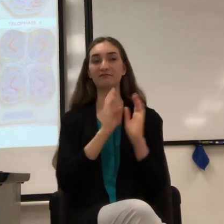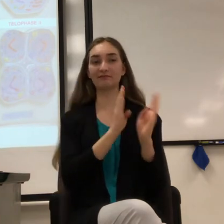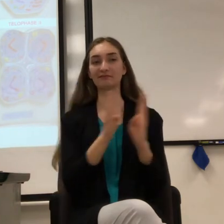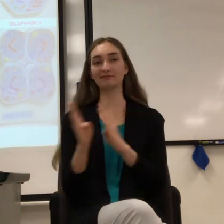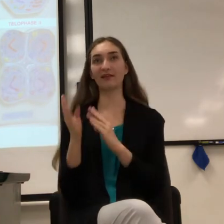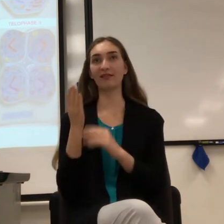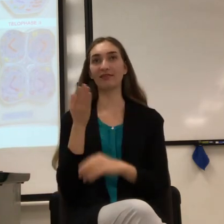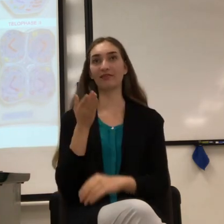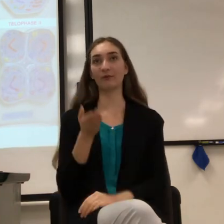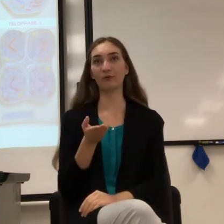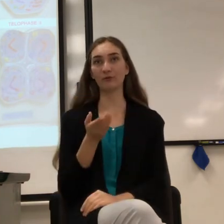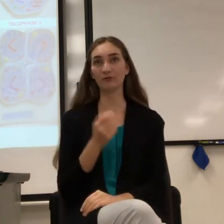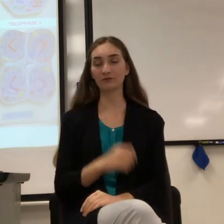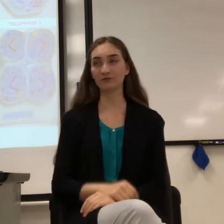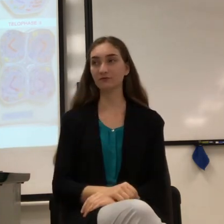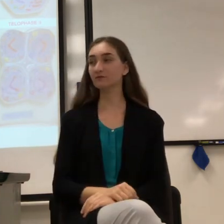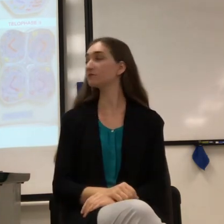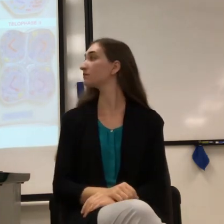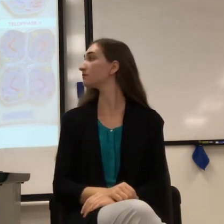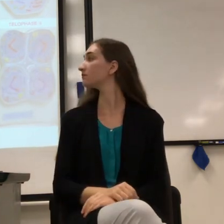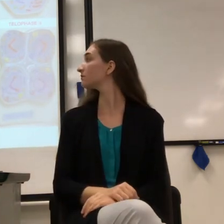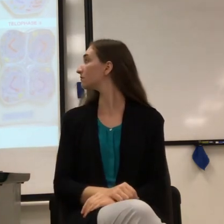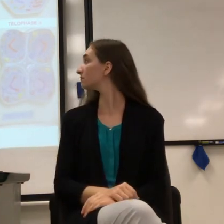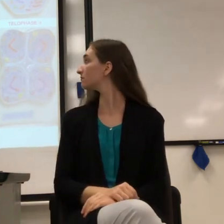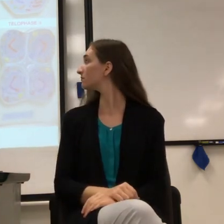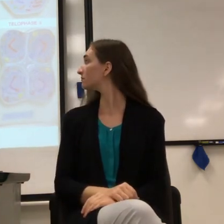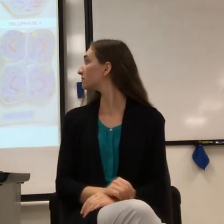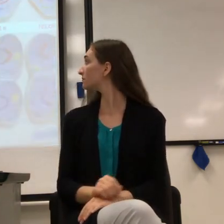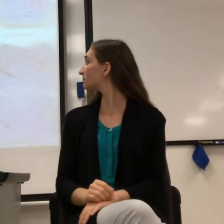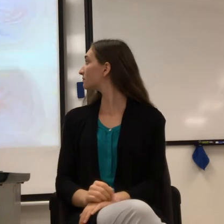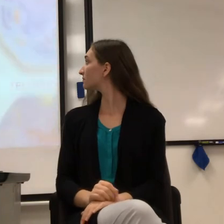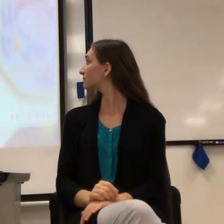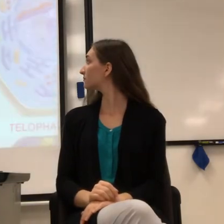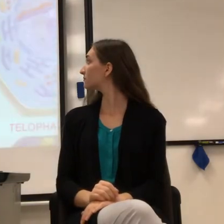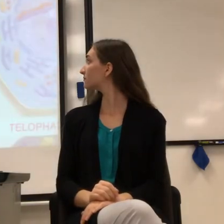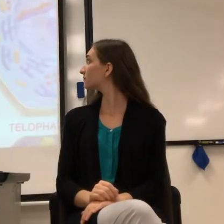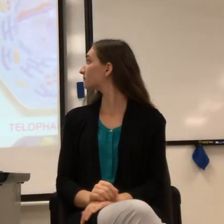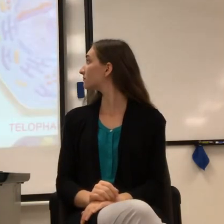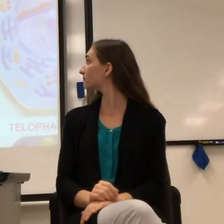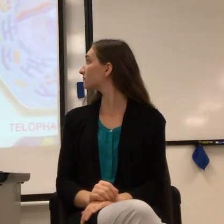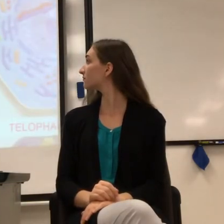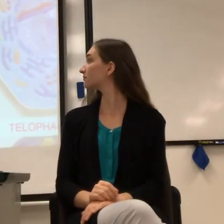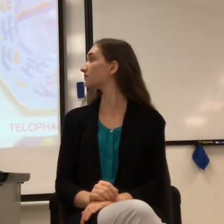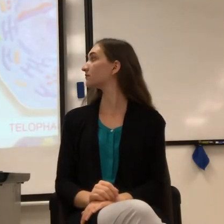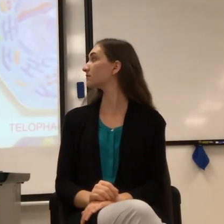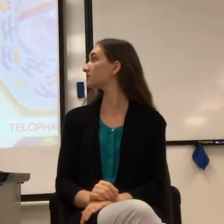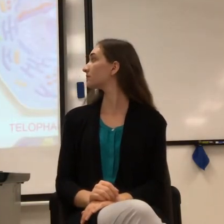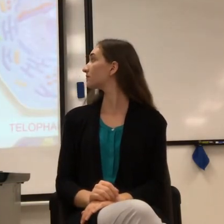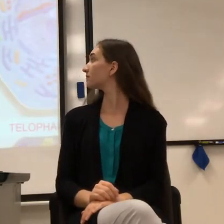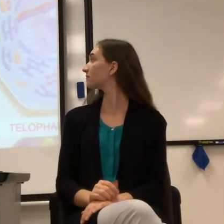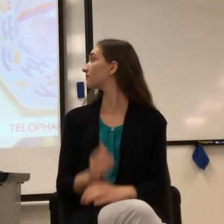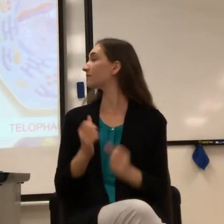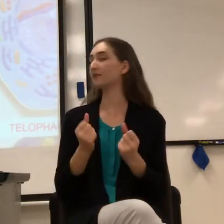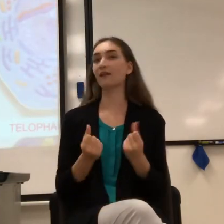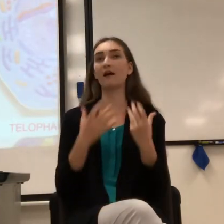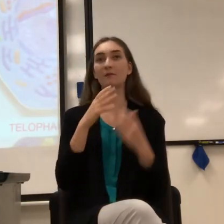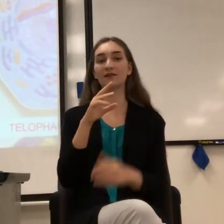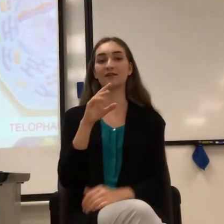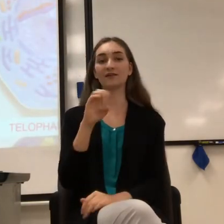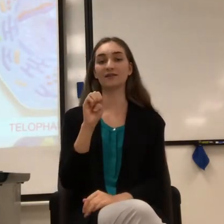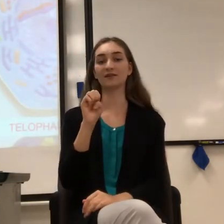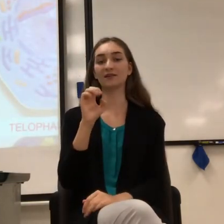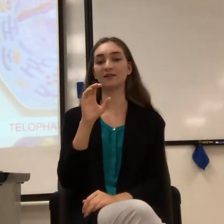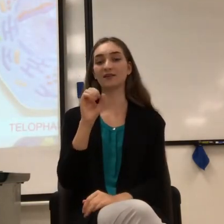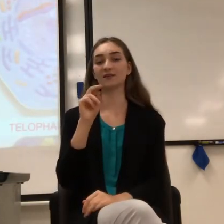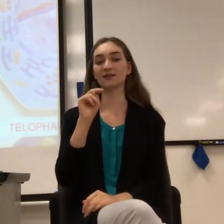is, let me see if you see what I see. Okay. How many centrosomes do